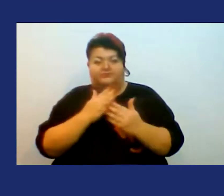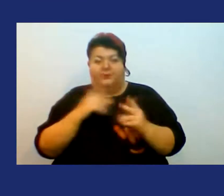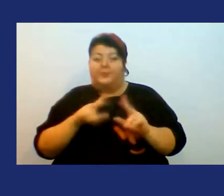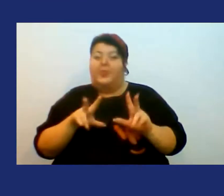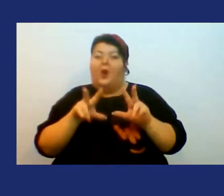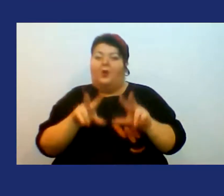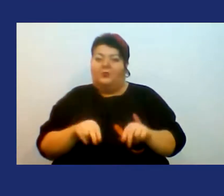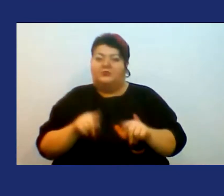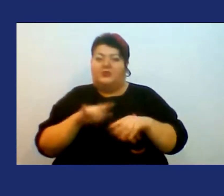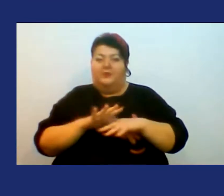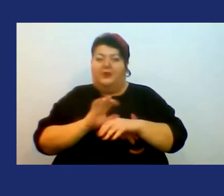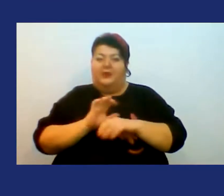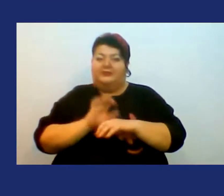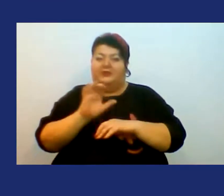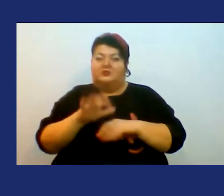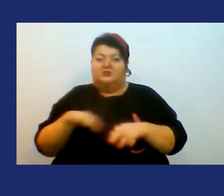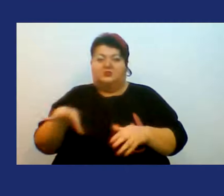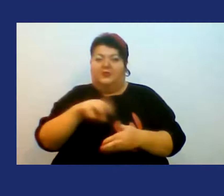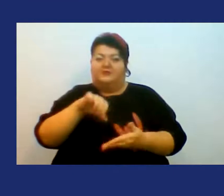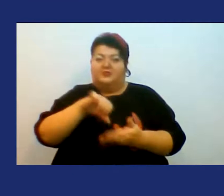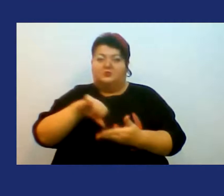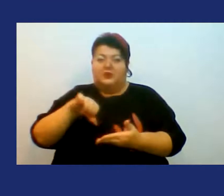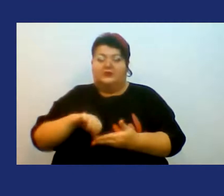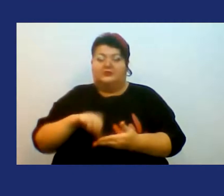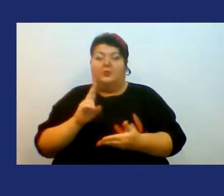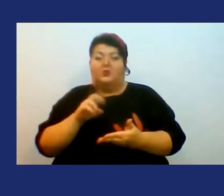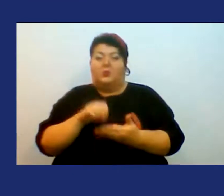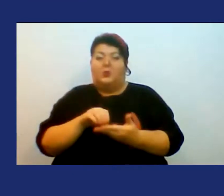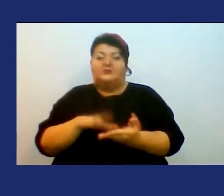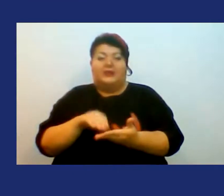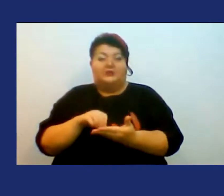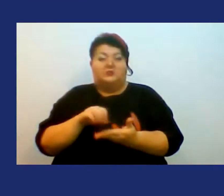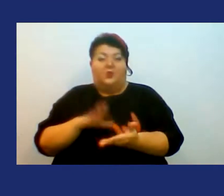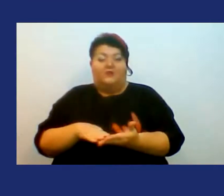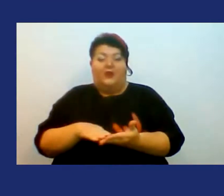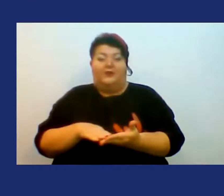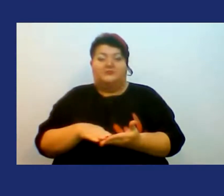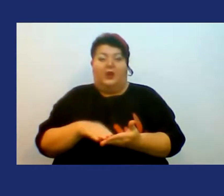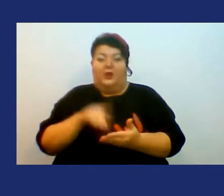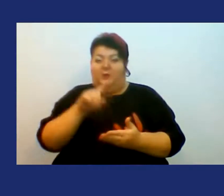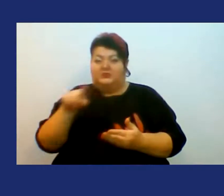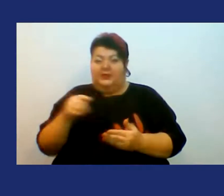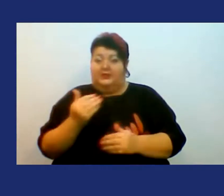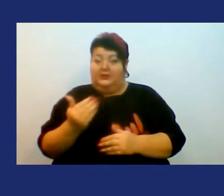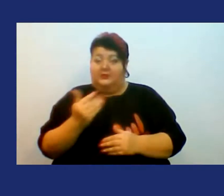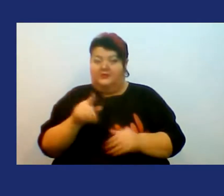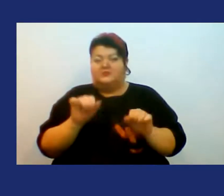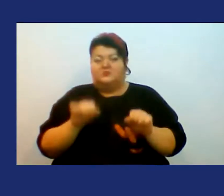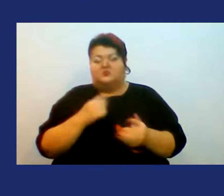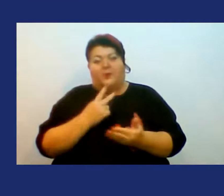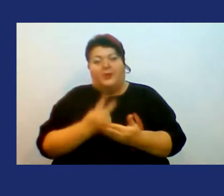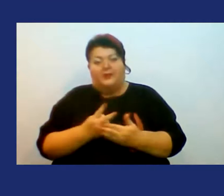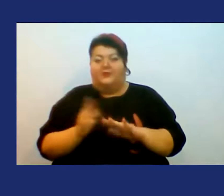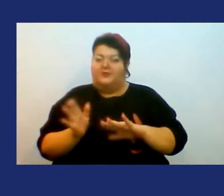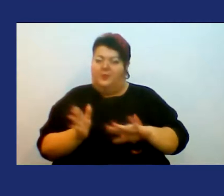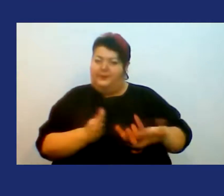to make sure rights of people with disabilities are protected. As regards video, we don't